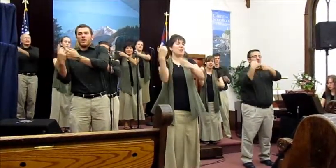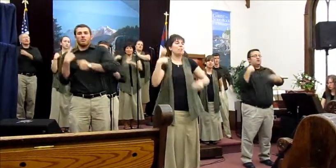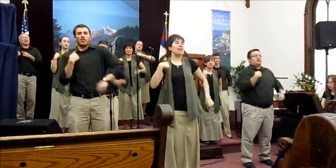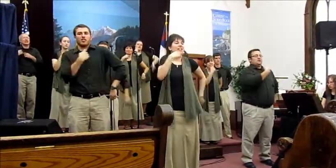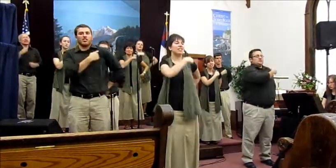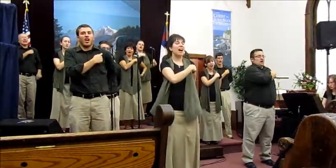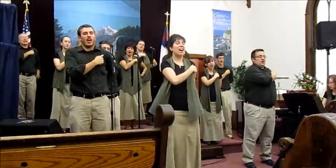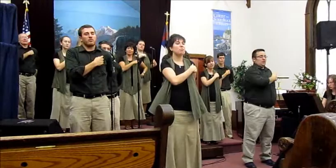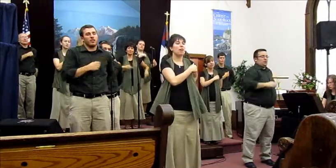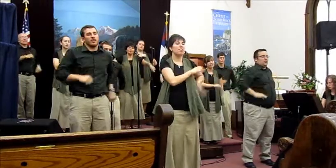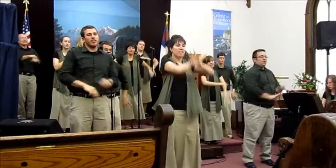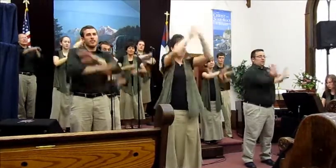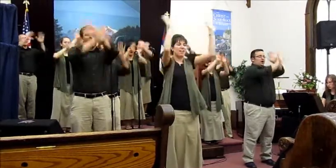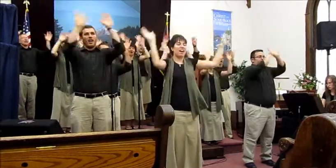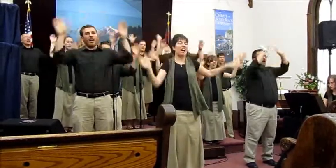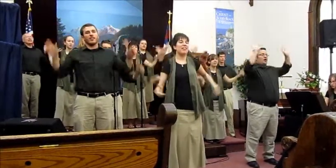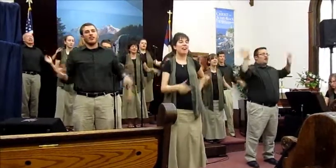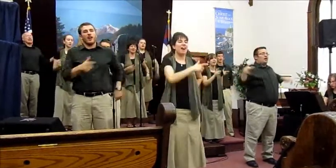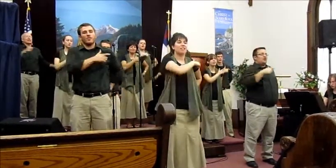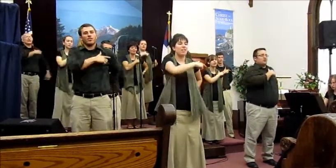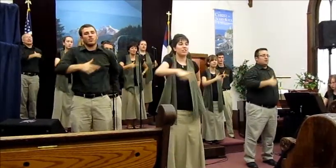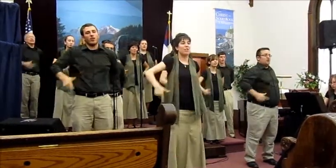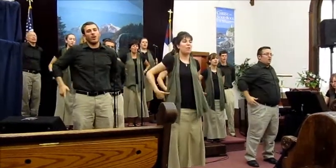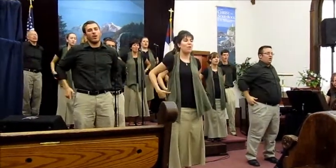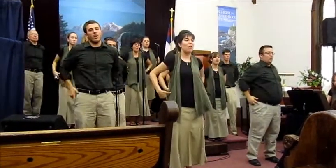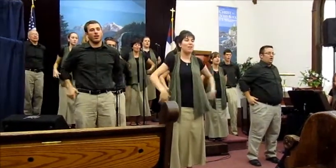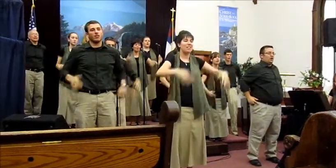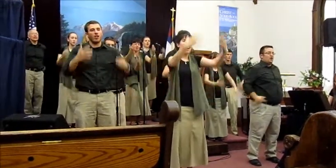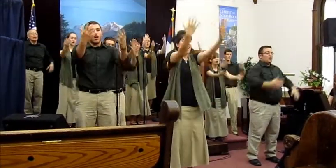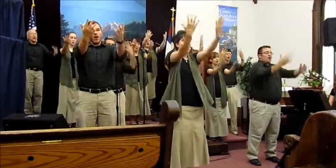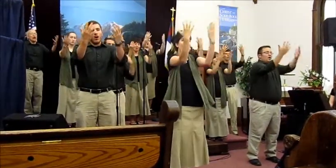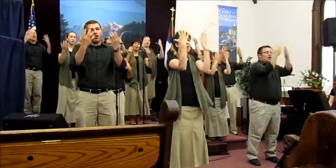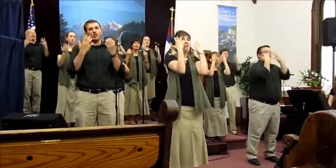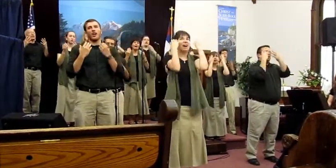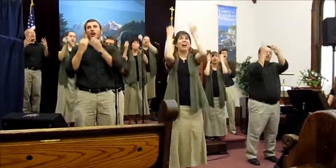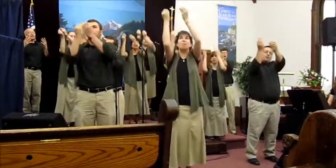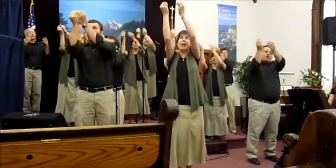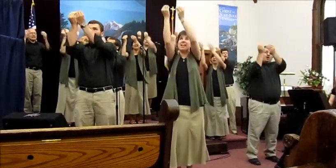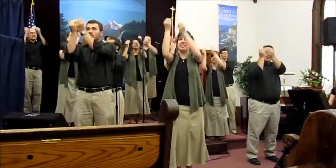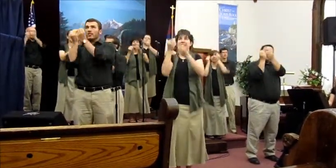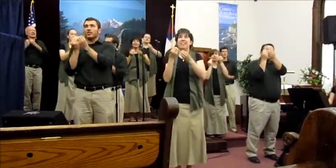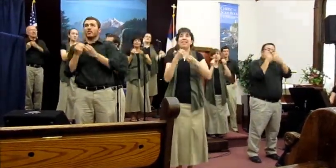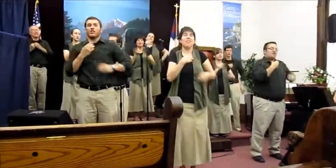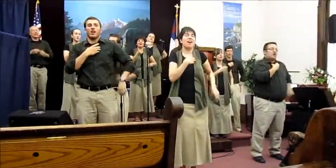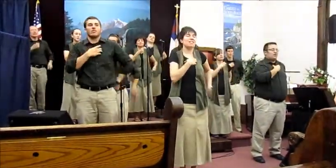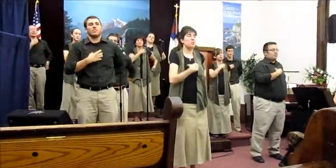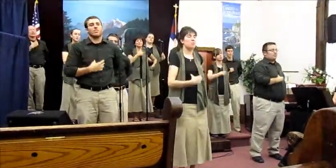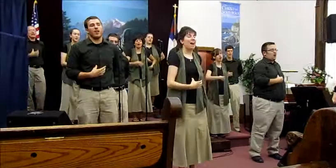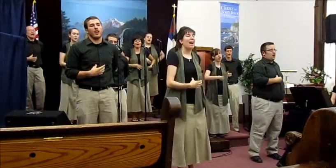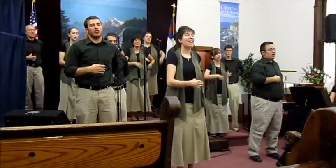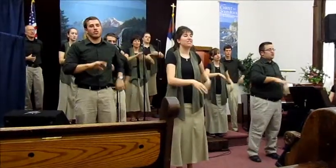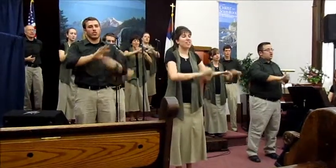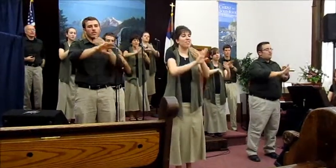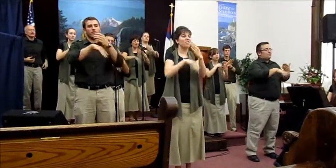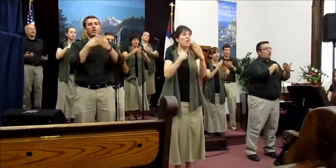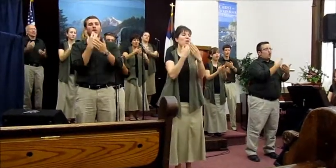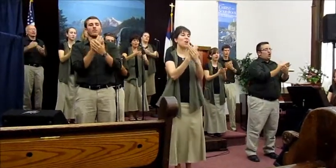we shine with the light of the Lord. Oh, come and give us a passion for